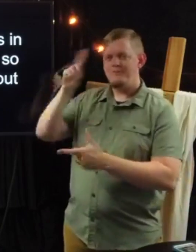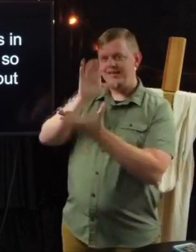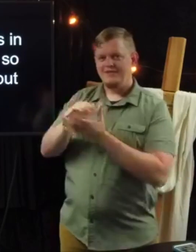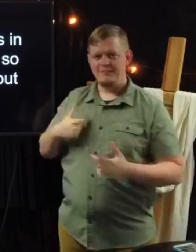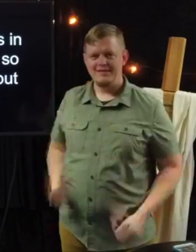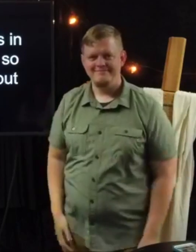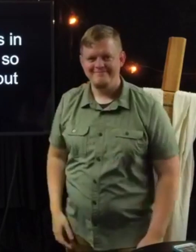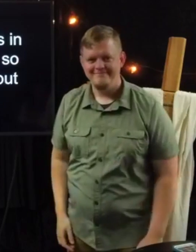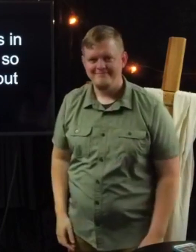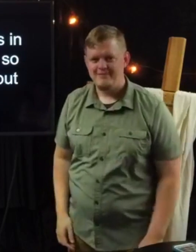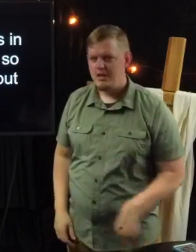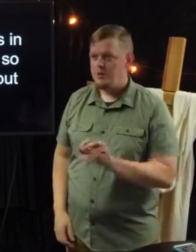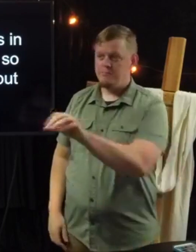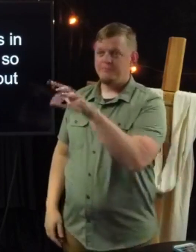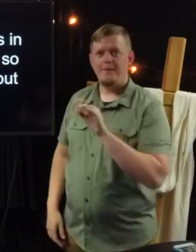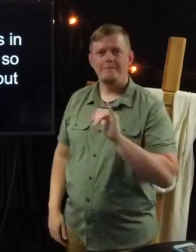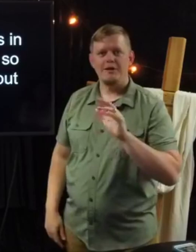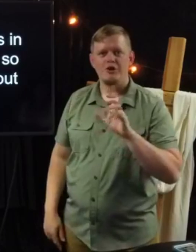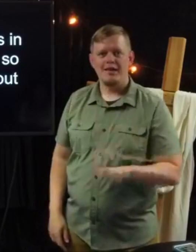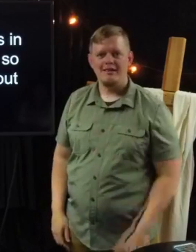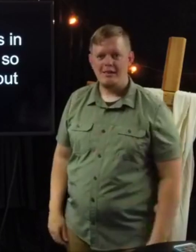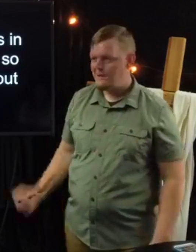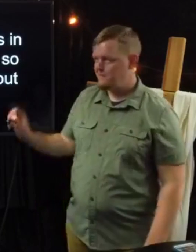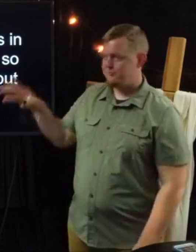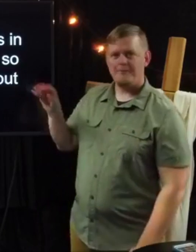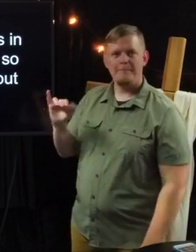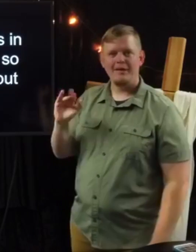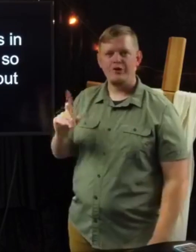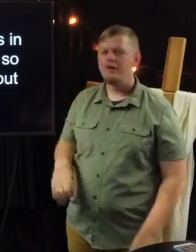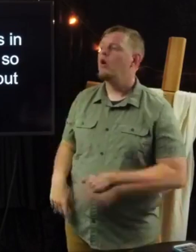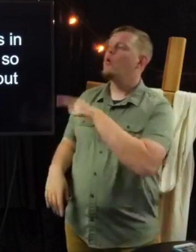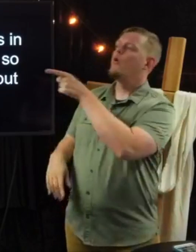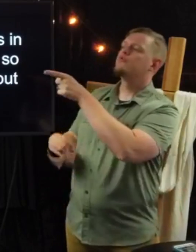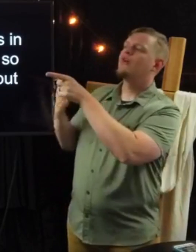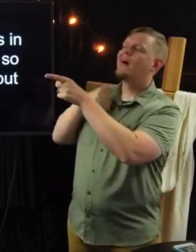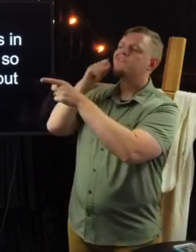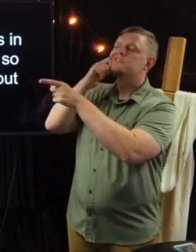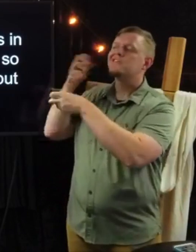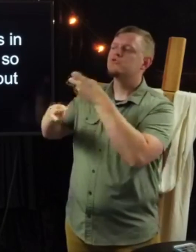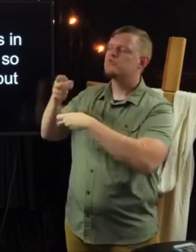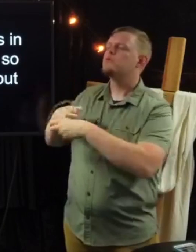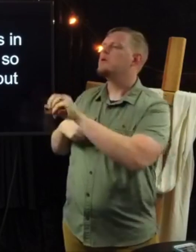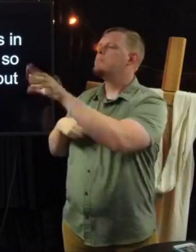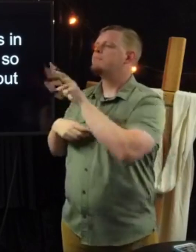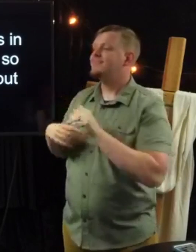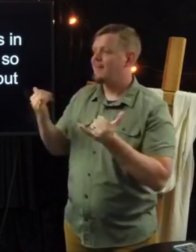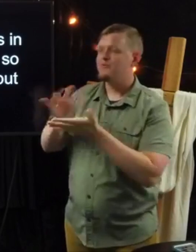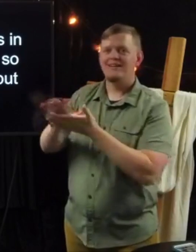you all believe in me. He didn't say that. He didn't do another miracle. He could just have done multiple miracles and told people that you actually have this thing going